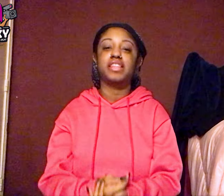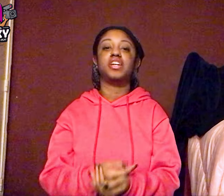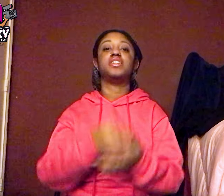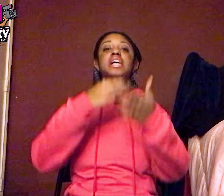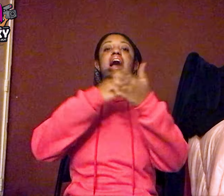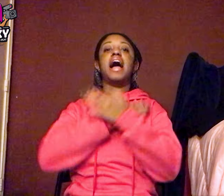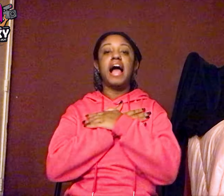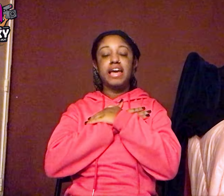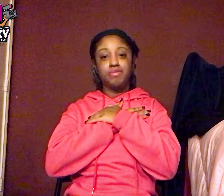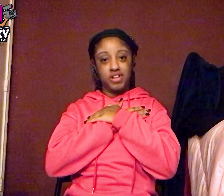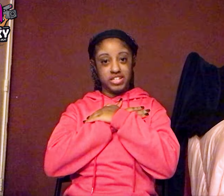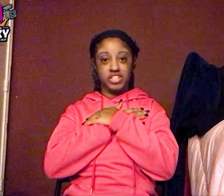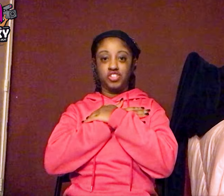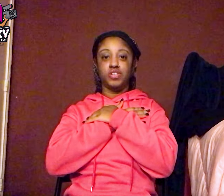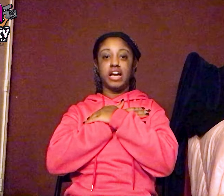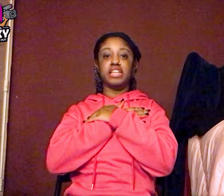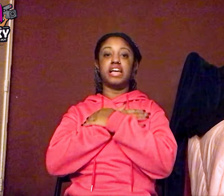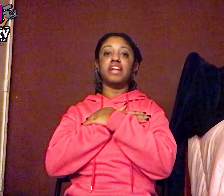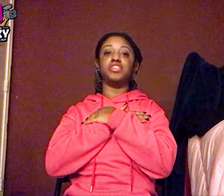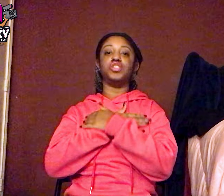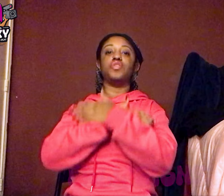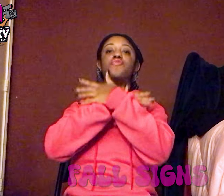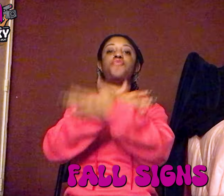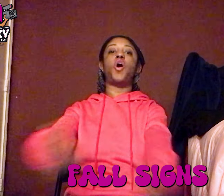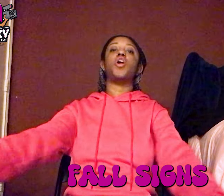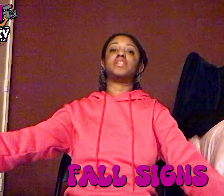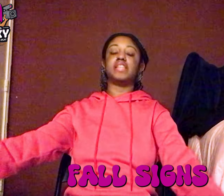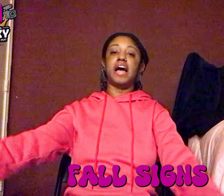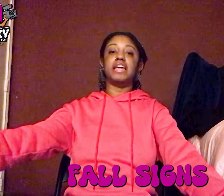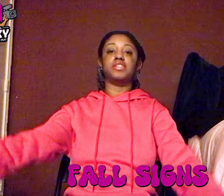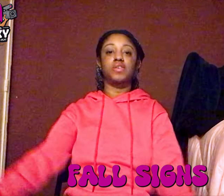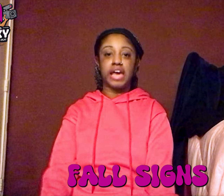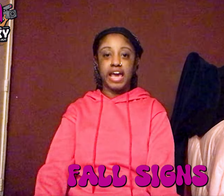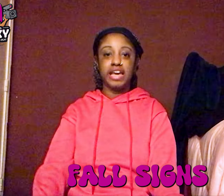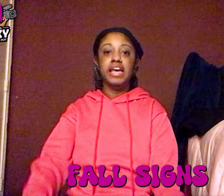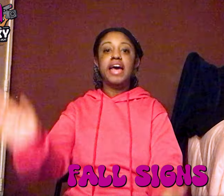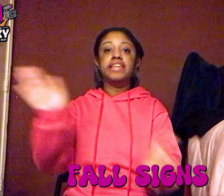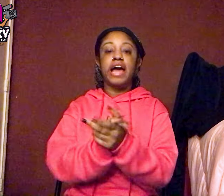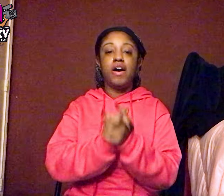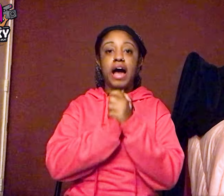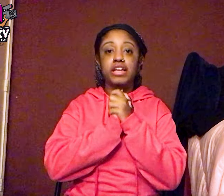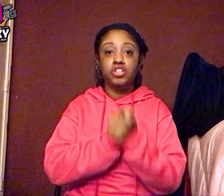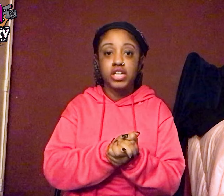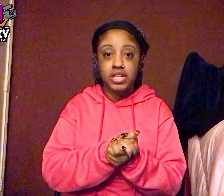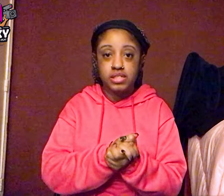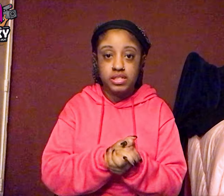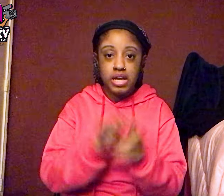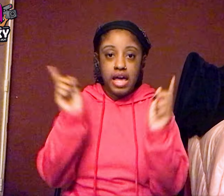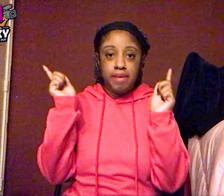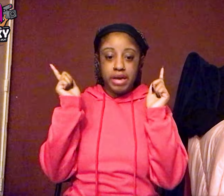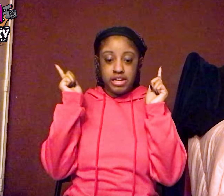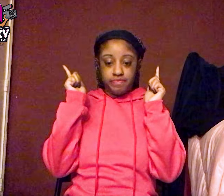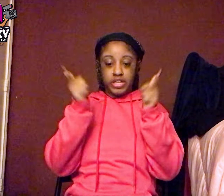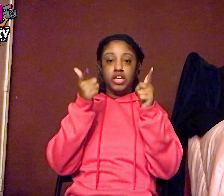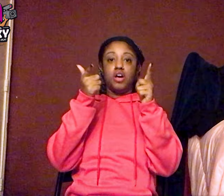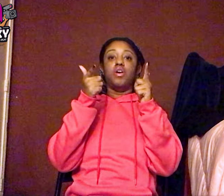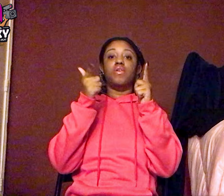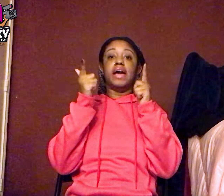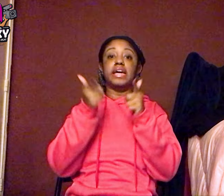Panthers, I am going to teach you guys how to do fall signs, okay? Now, I just made a video,